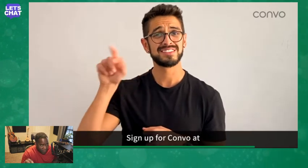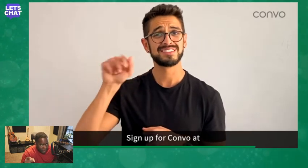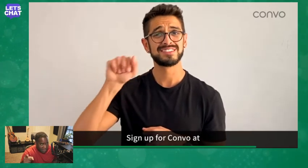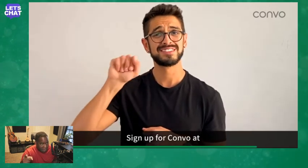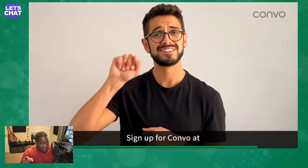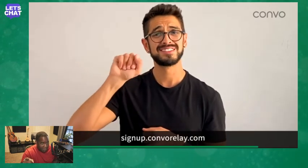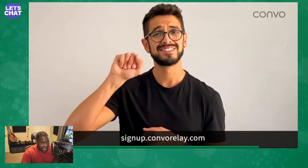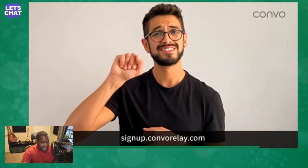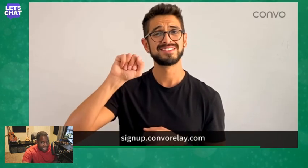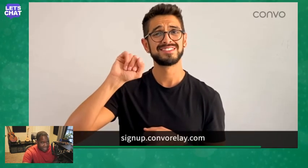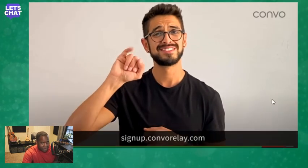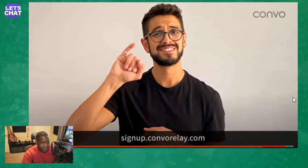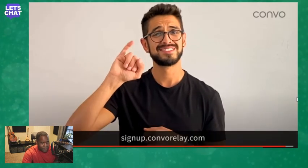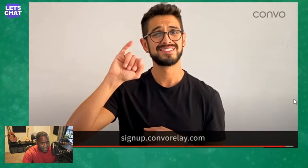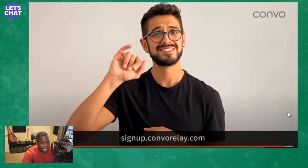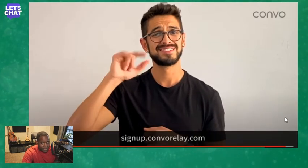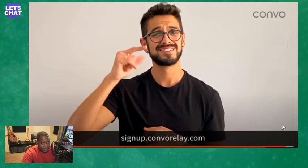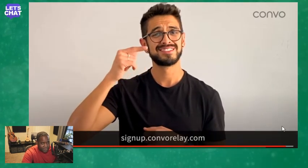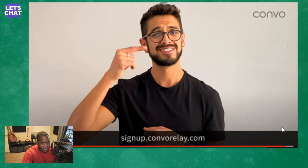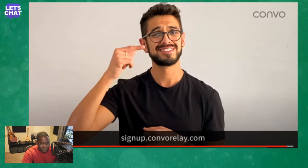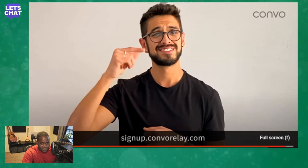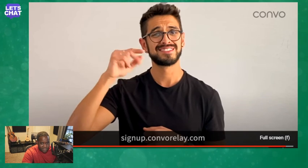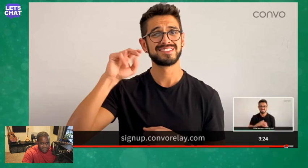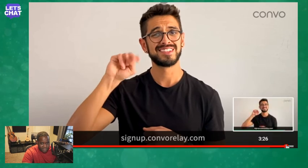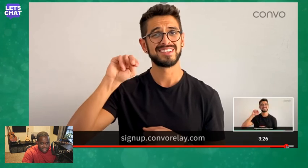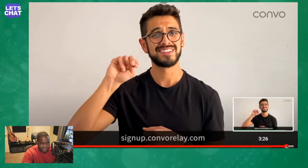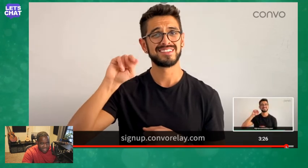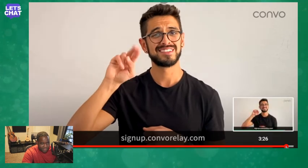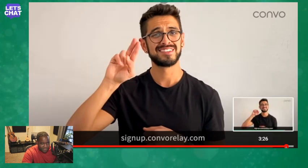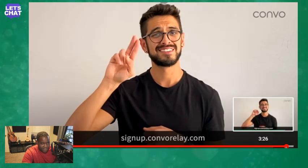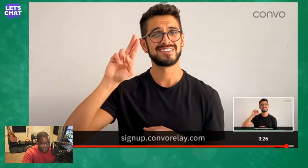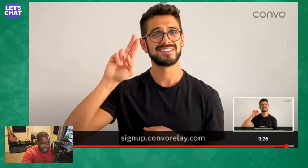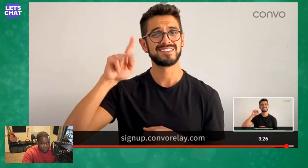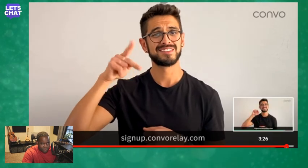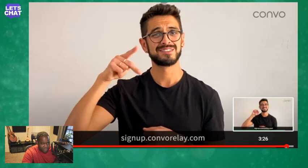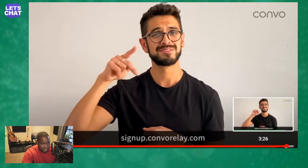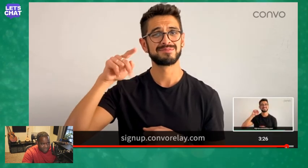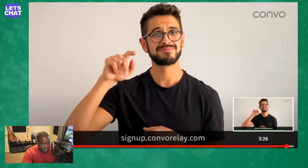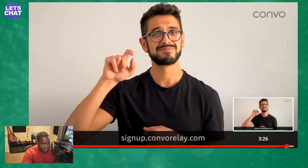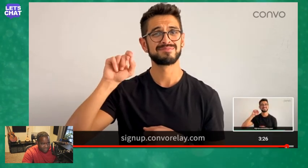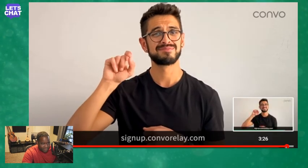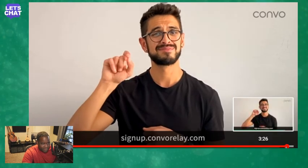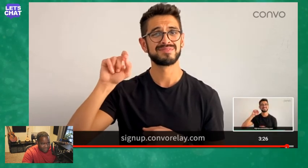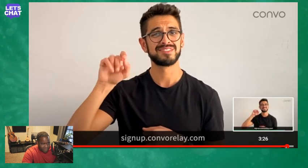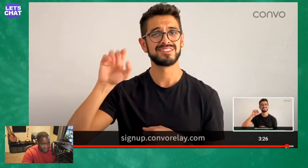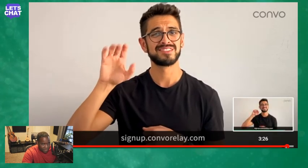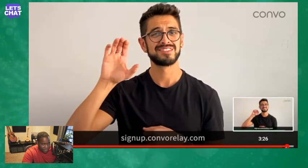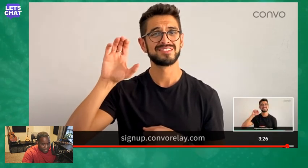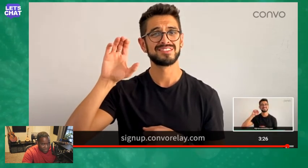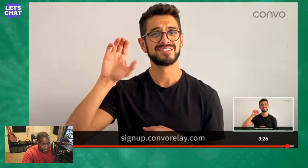CONOVO, oh my god, for convo, and then he spells out the web address.